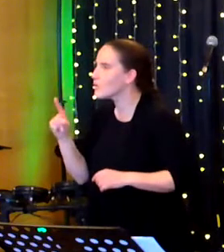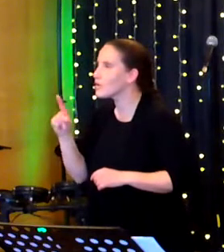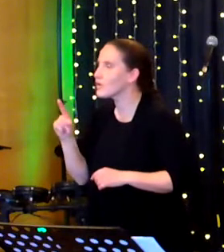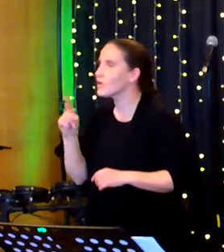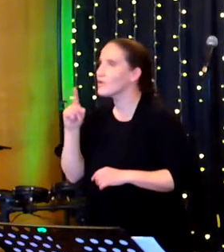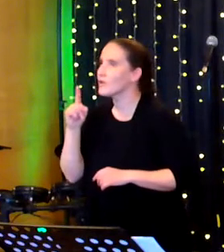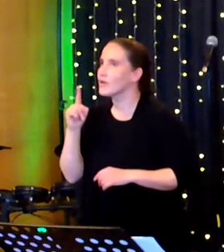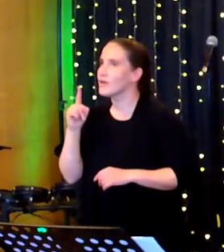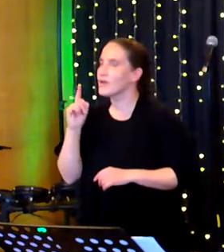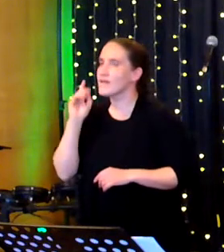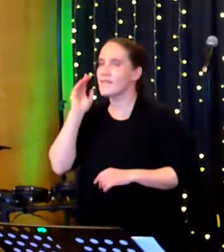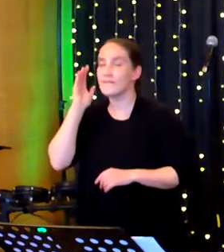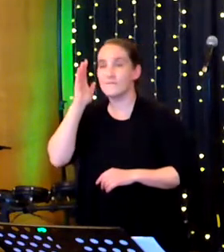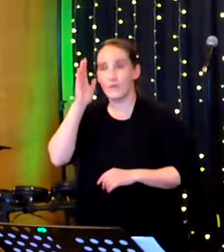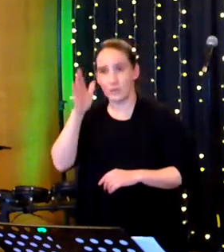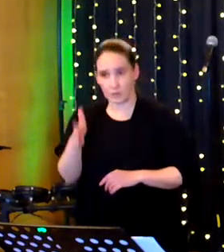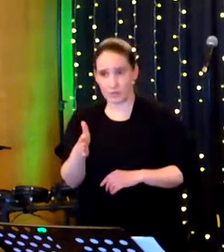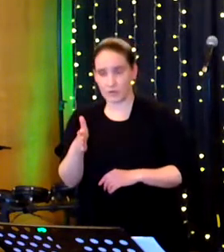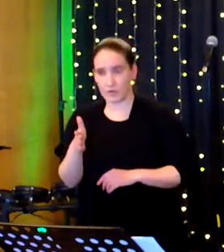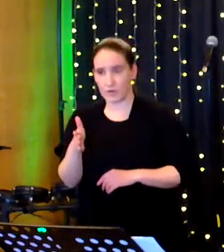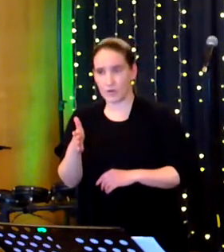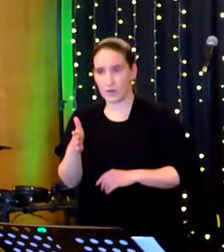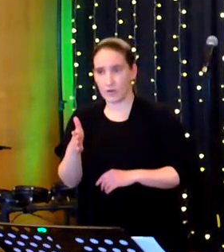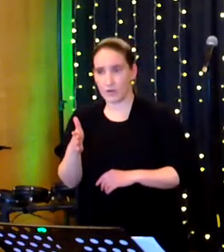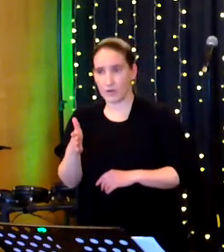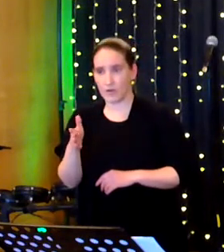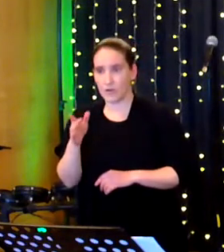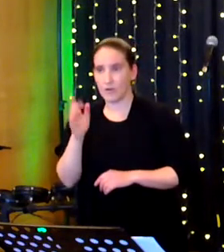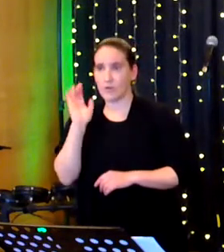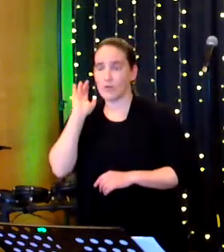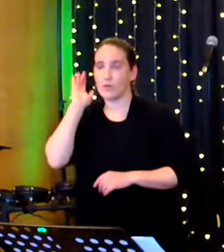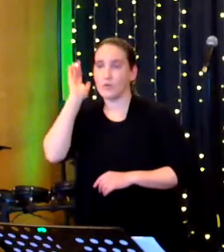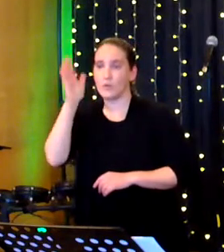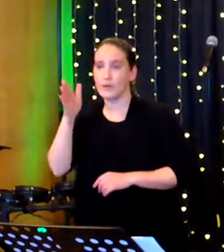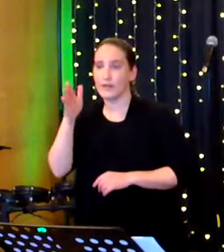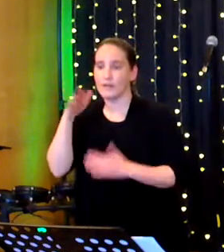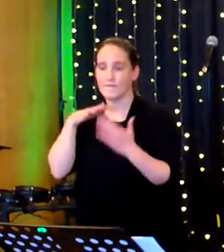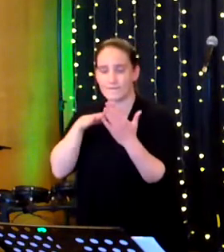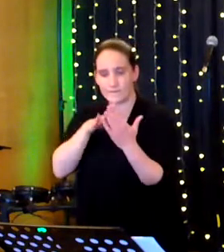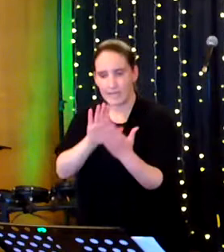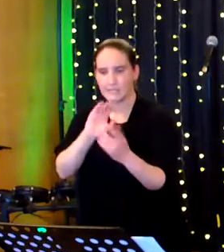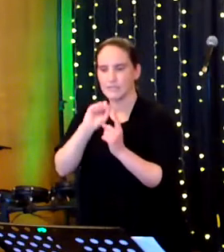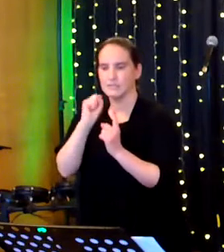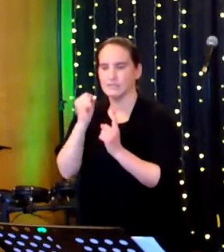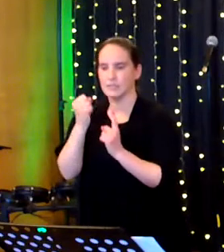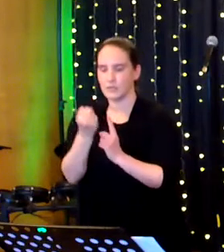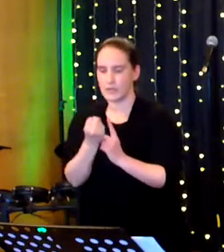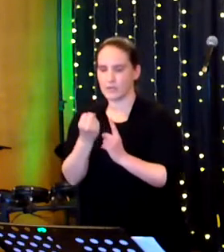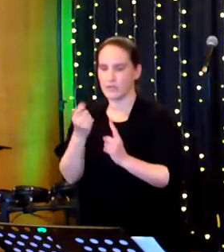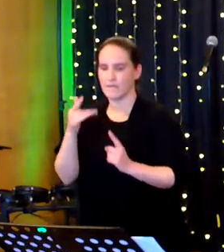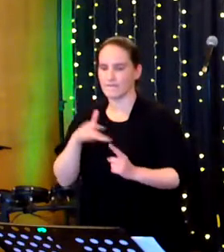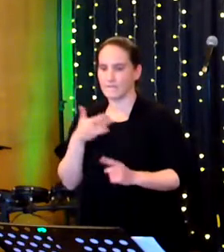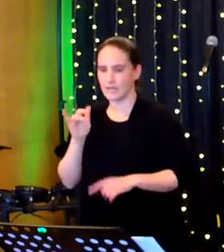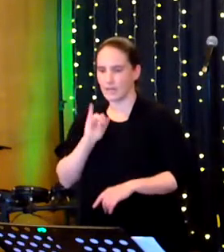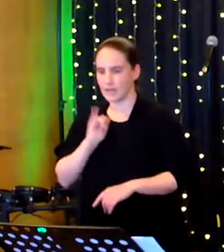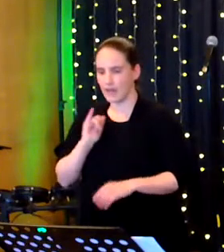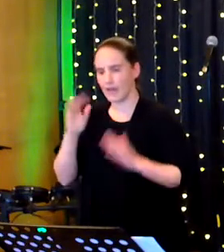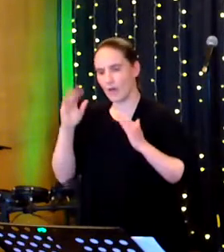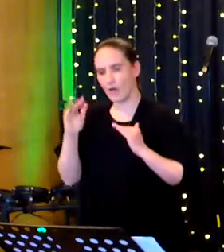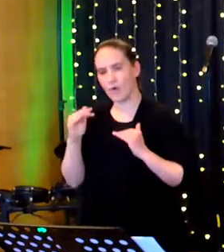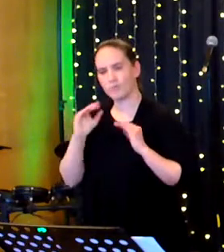faith where you want to give up, where you feel like you've got nothing left, when you're at the